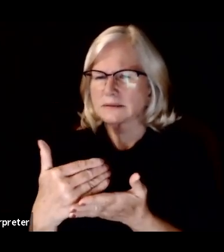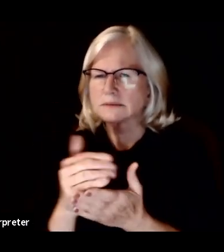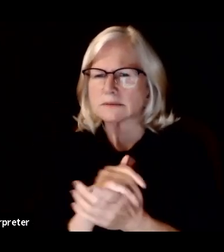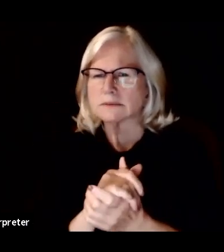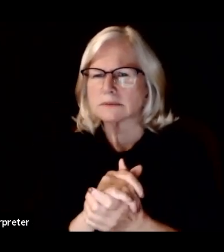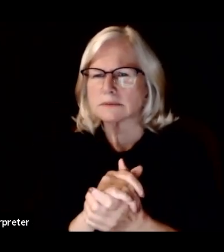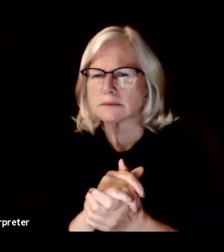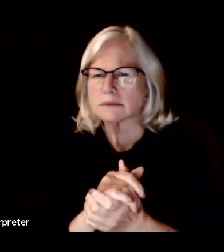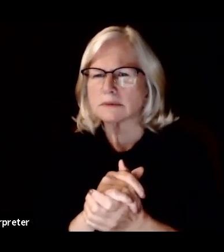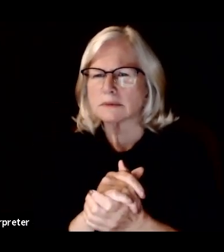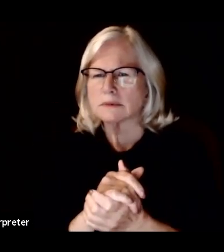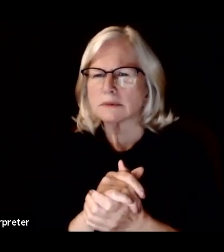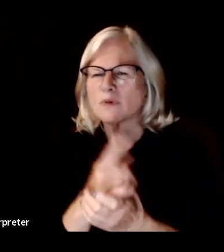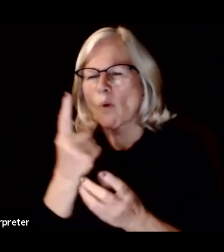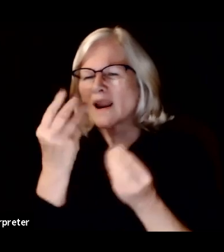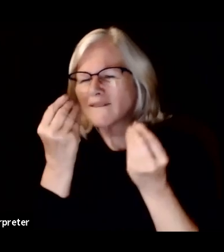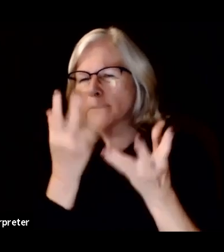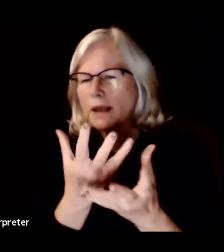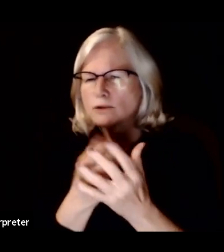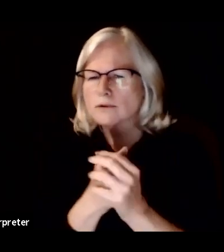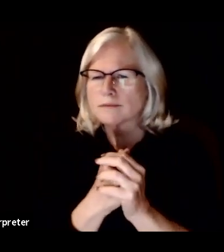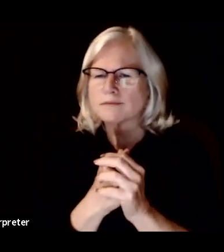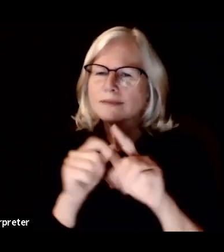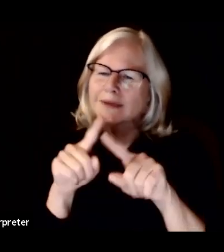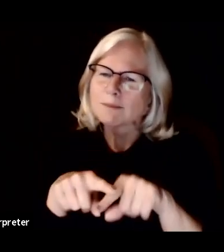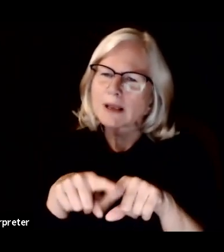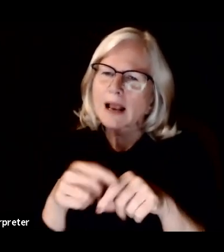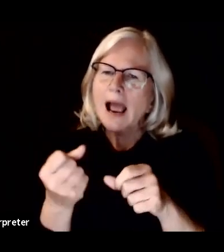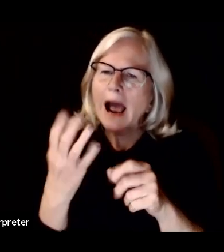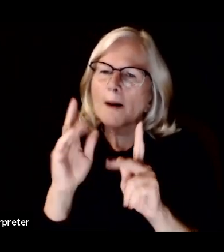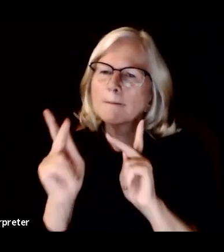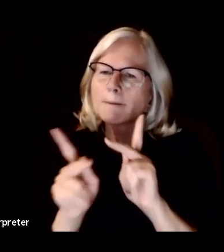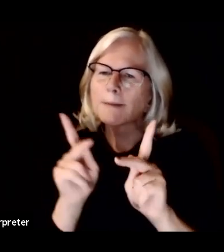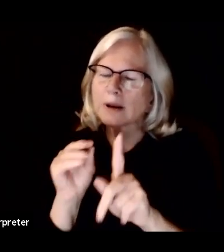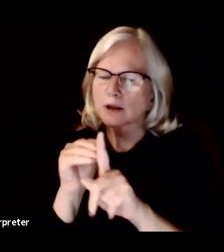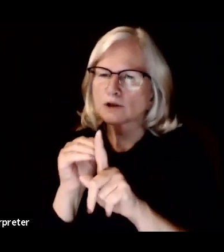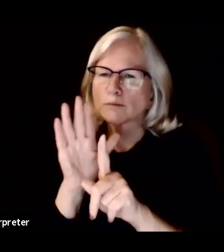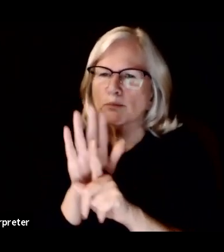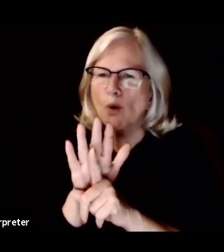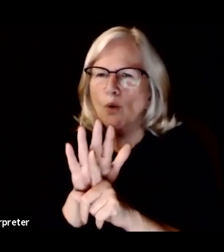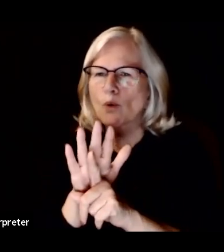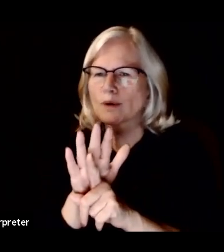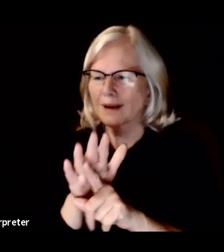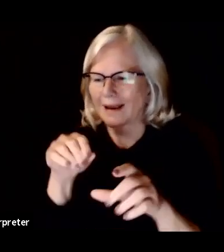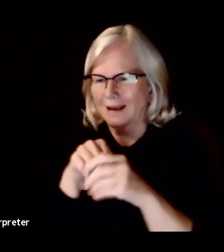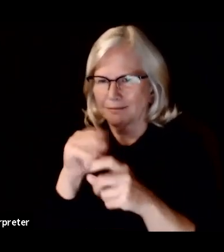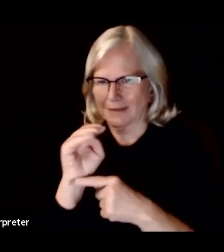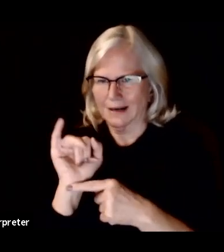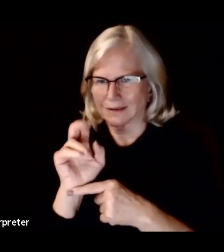been exposed to COVID-19 in different parts of Minnesota? Thank you.